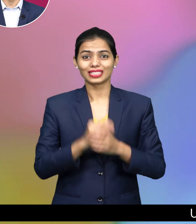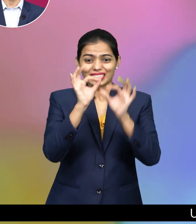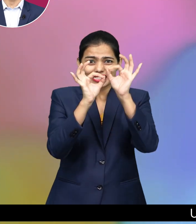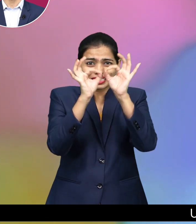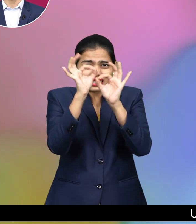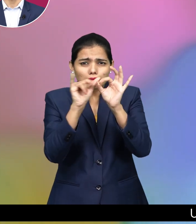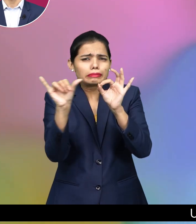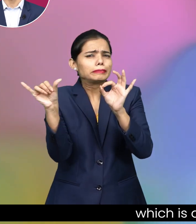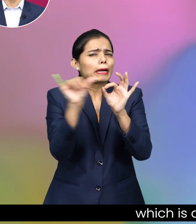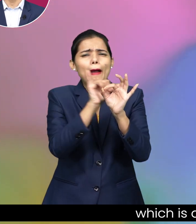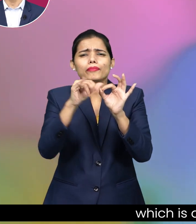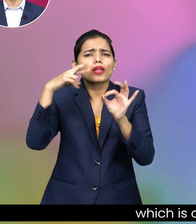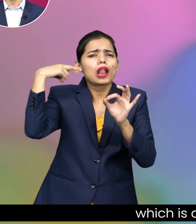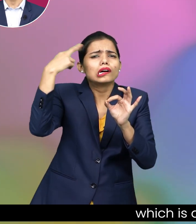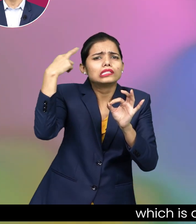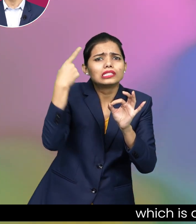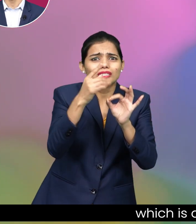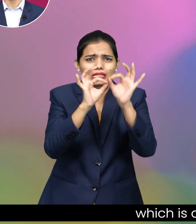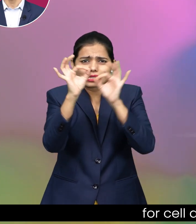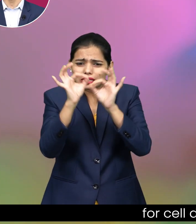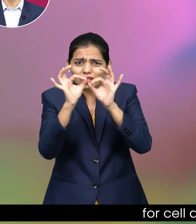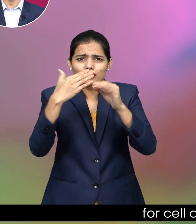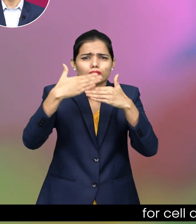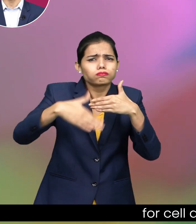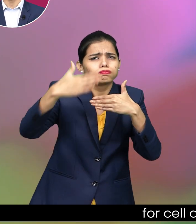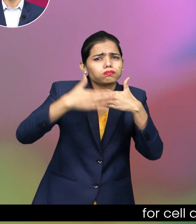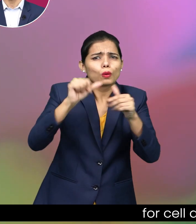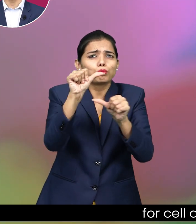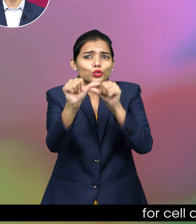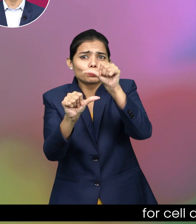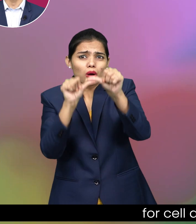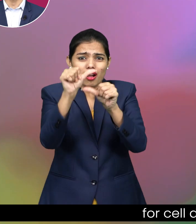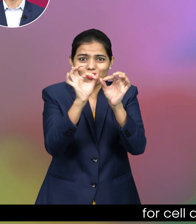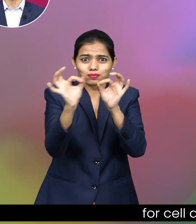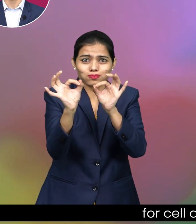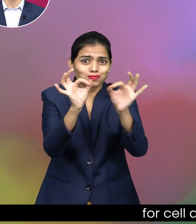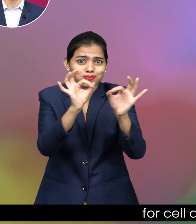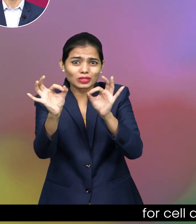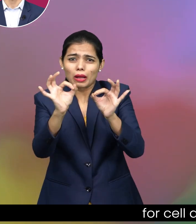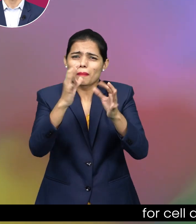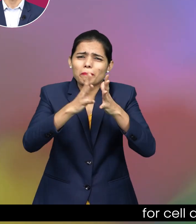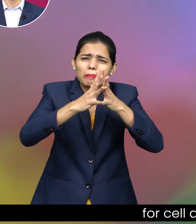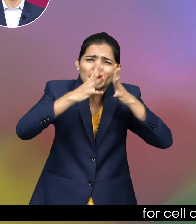Unlike mitosis, which is a continuous process for cell division in most cells,